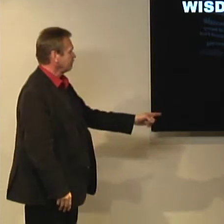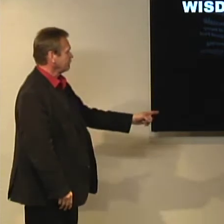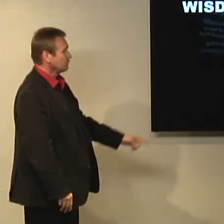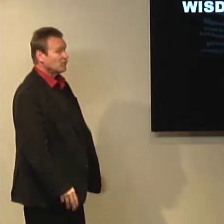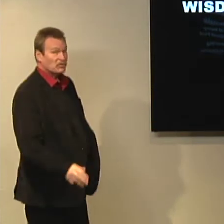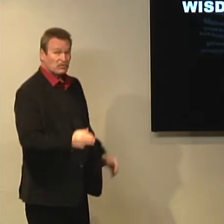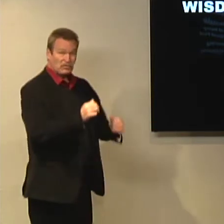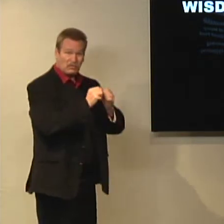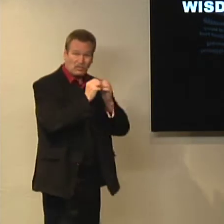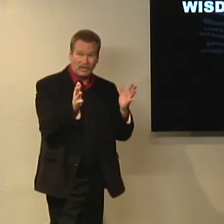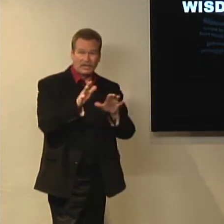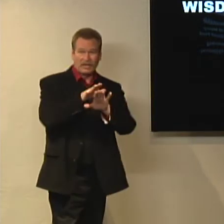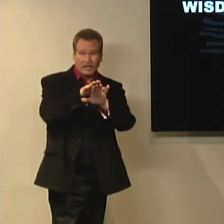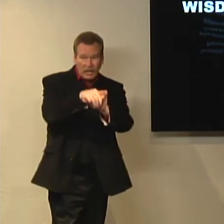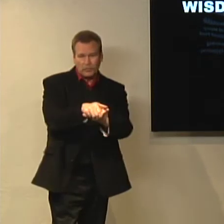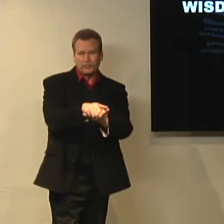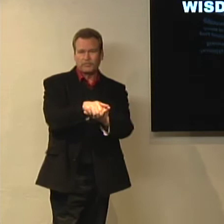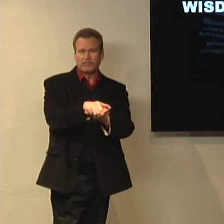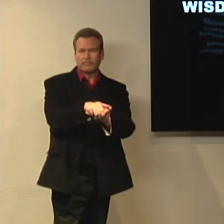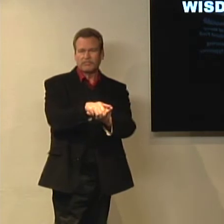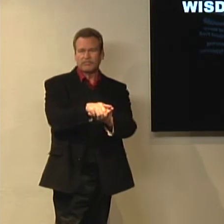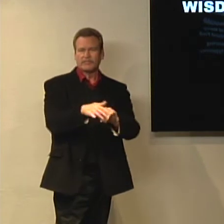And it is without hypocrisy.